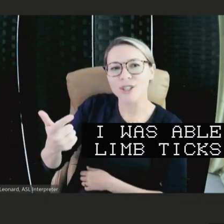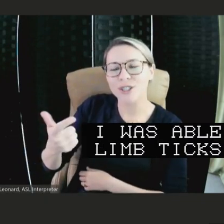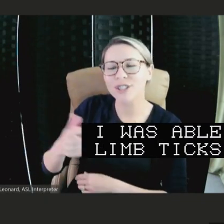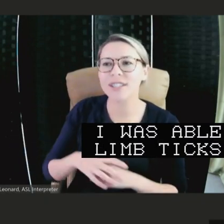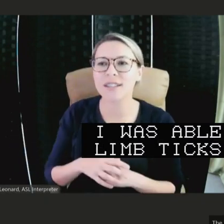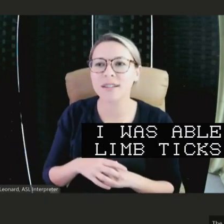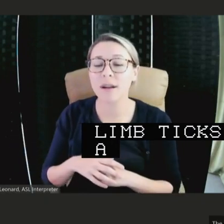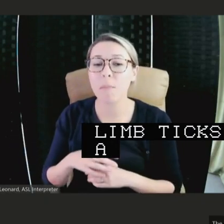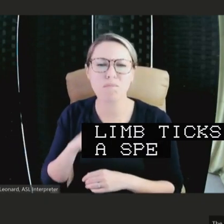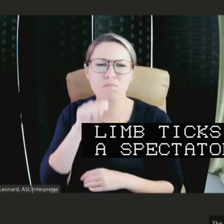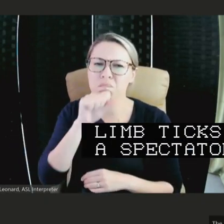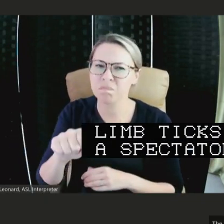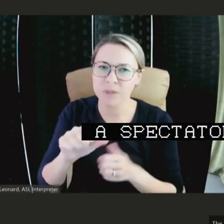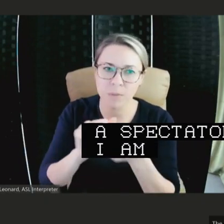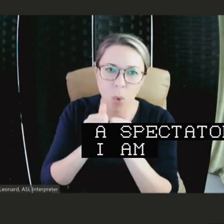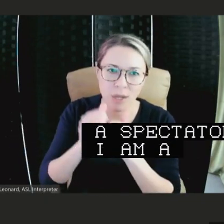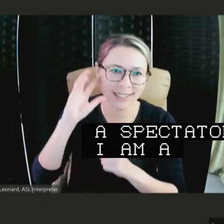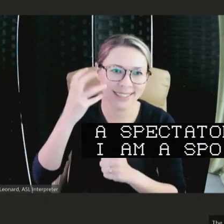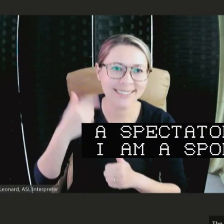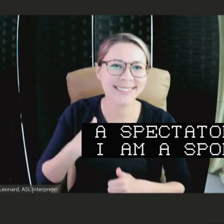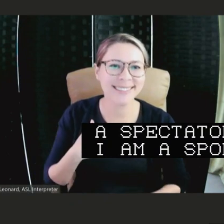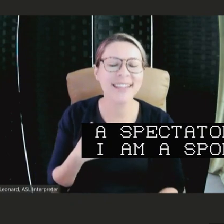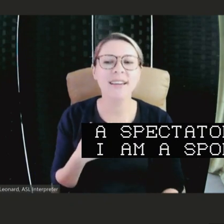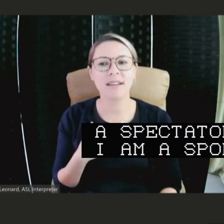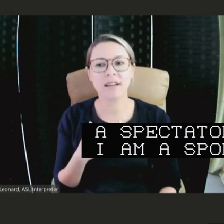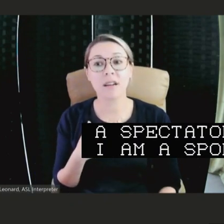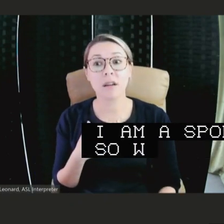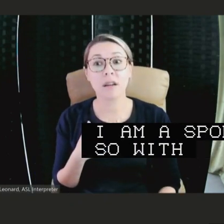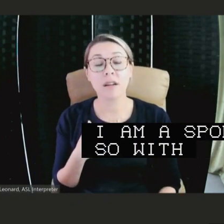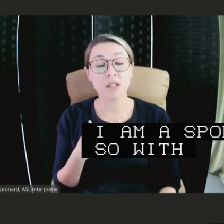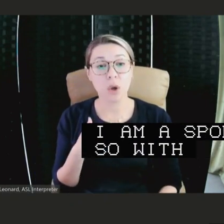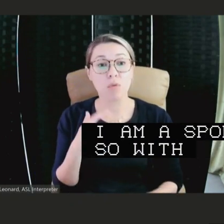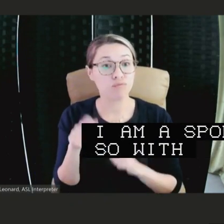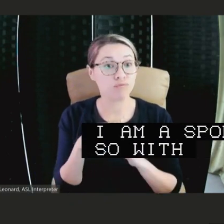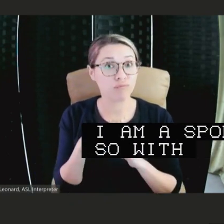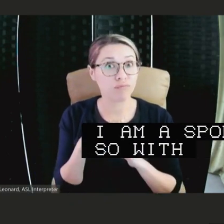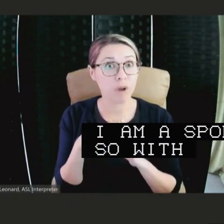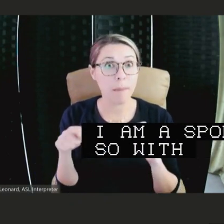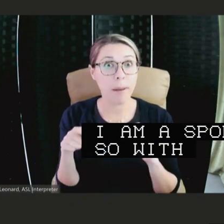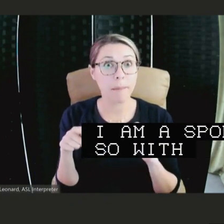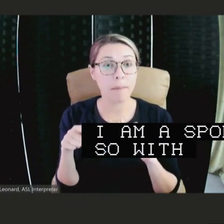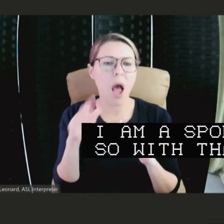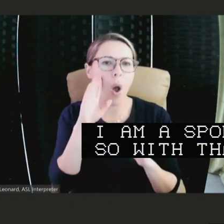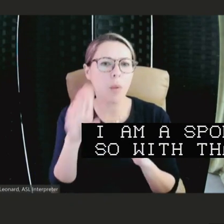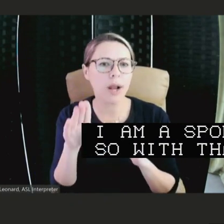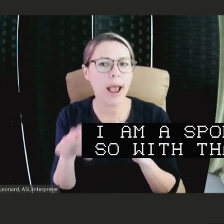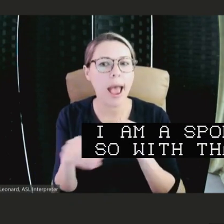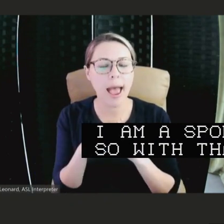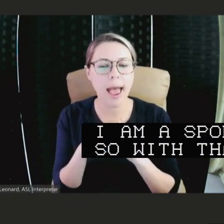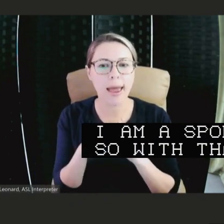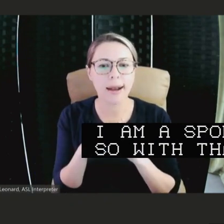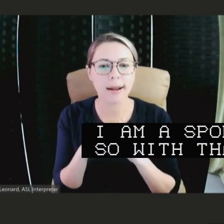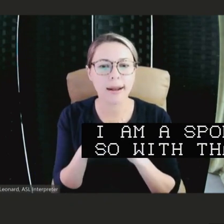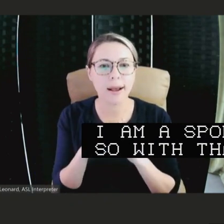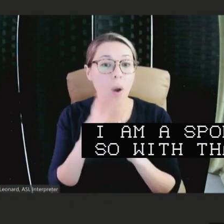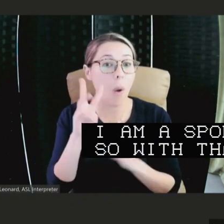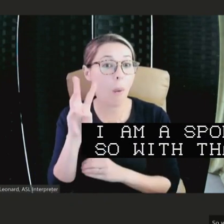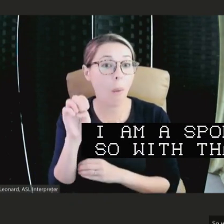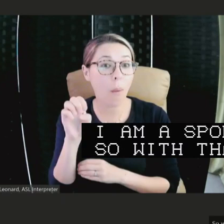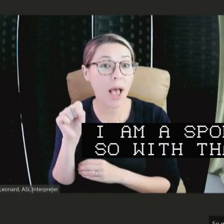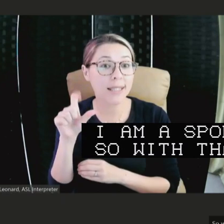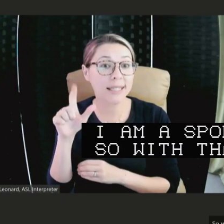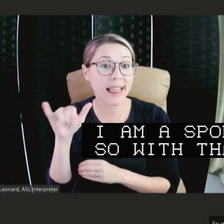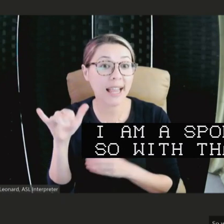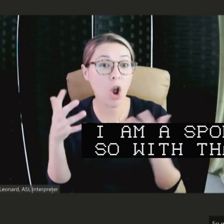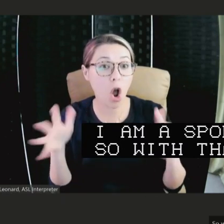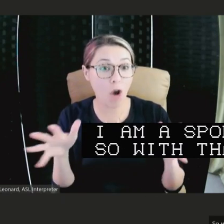am a sports fan. So with that, the only thing I would add that as Wesley had already